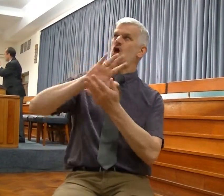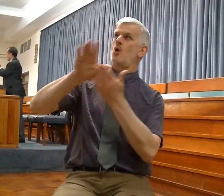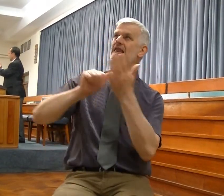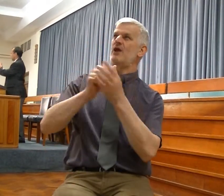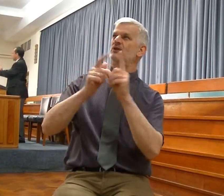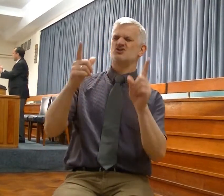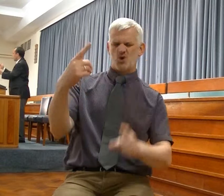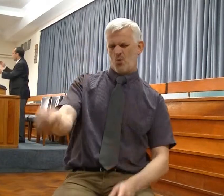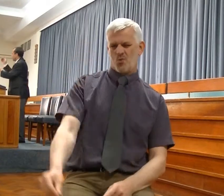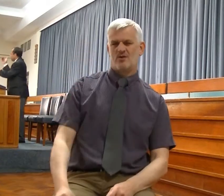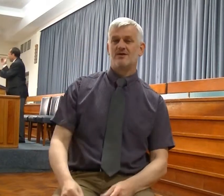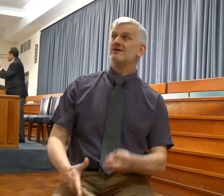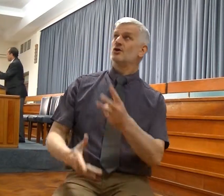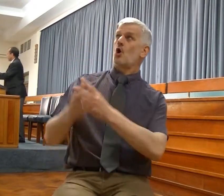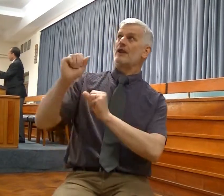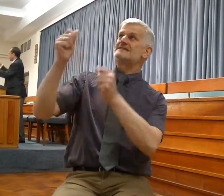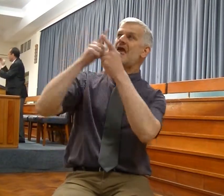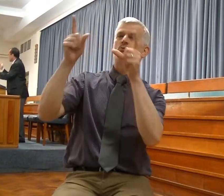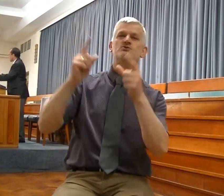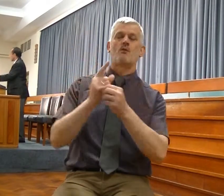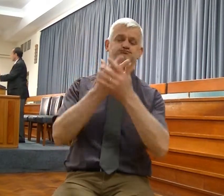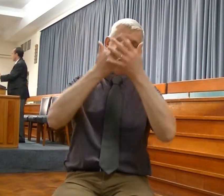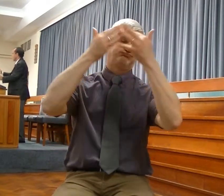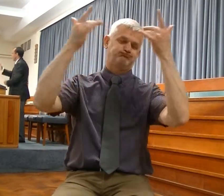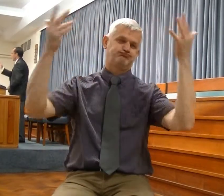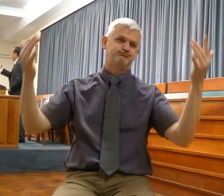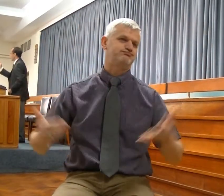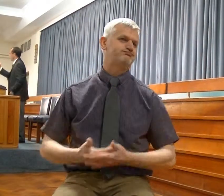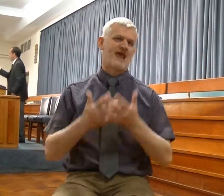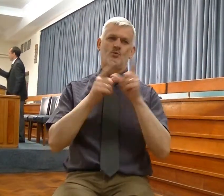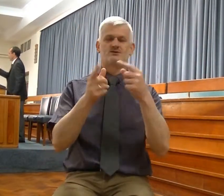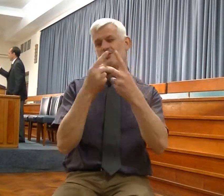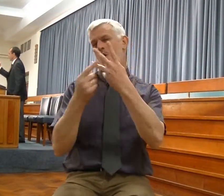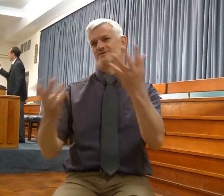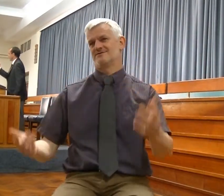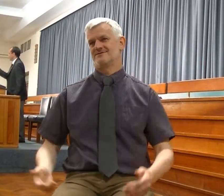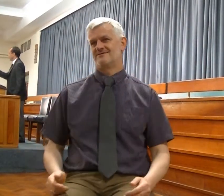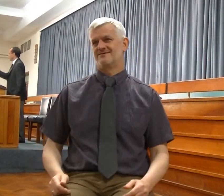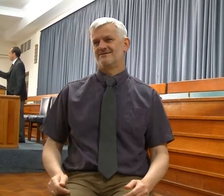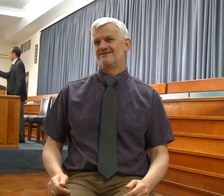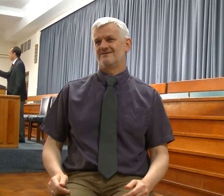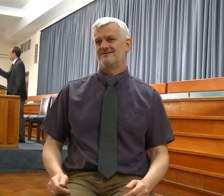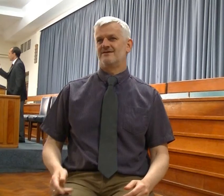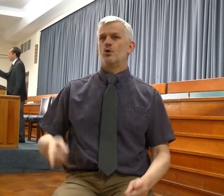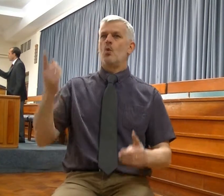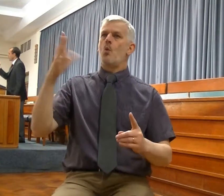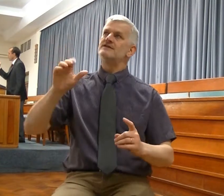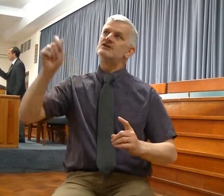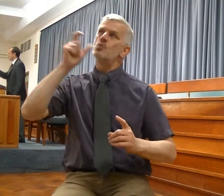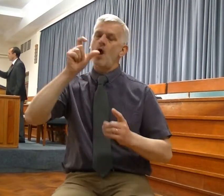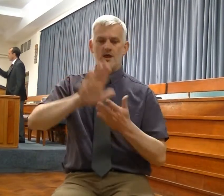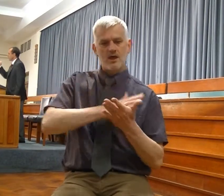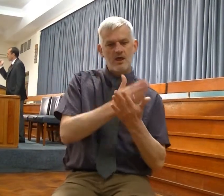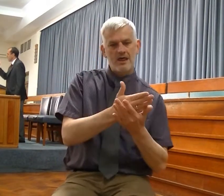speaks every language. God wants his word to be translated. And one of the proofs, I think I have told you before,